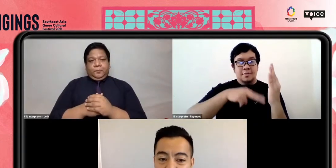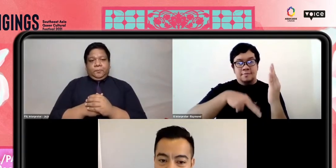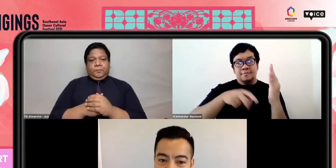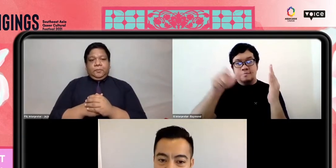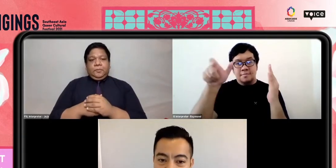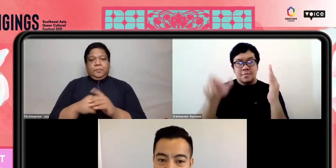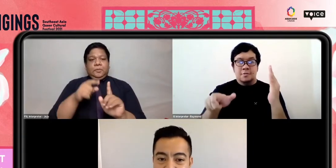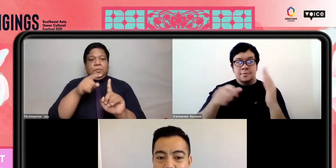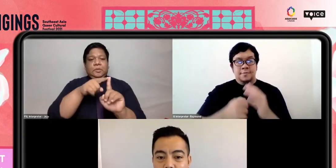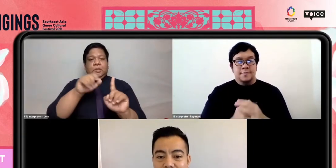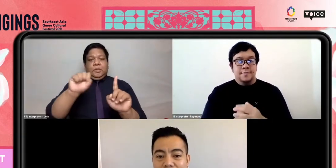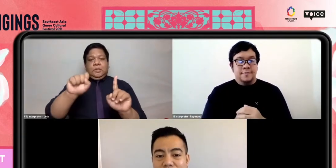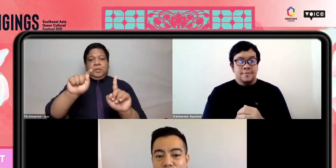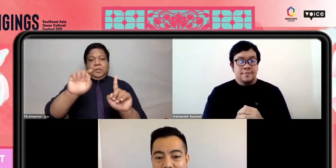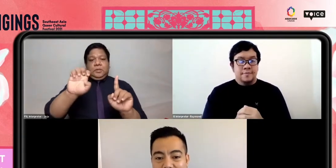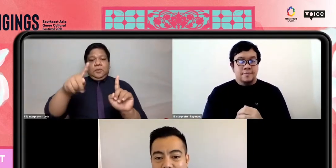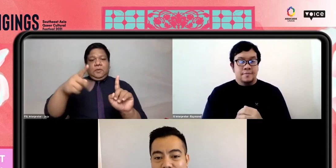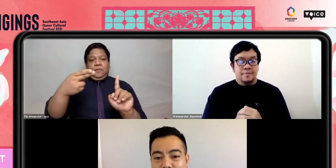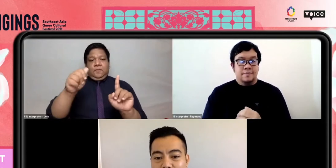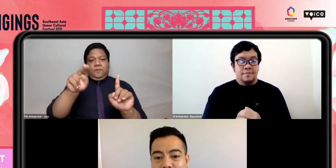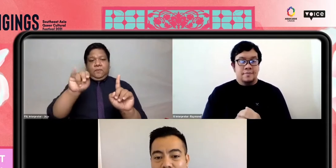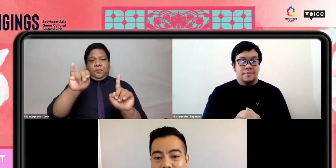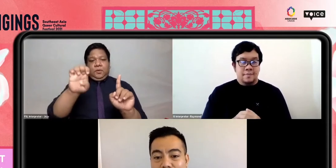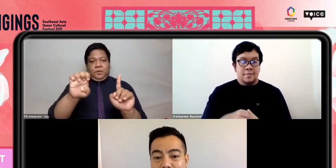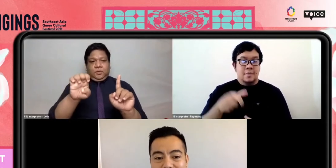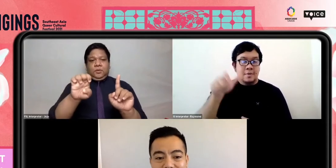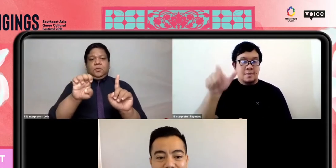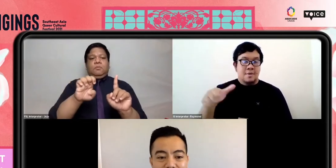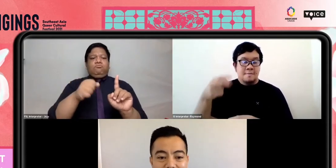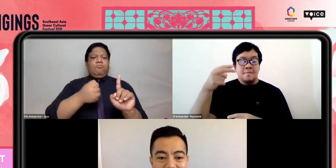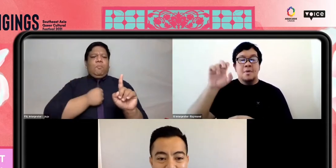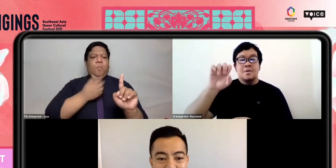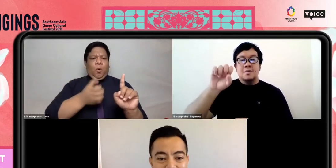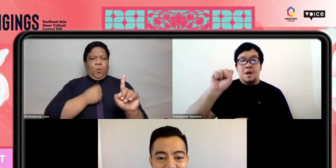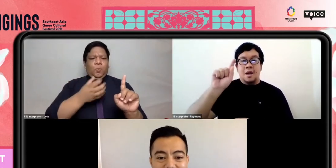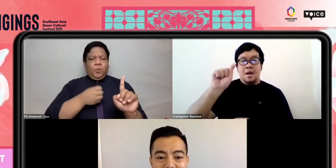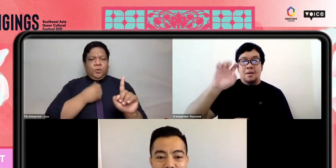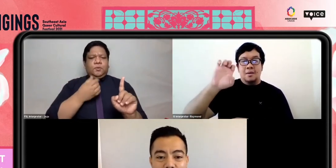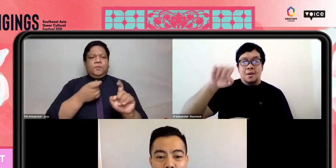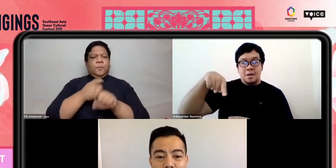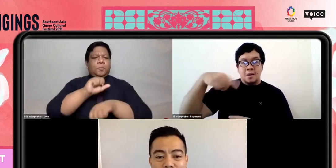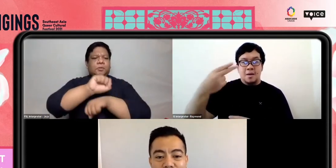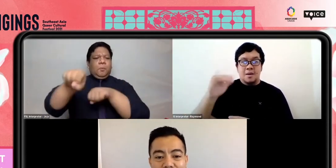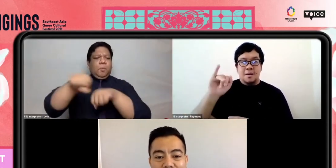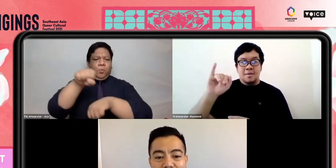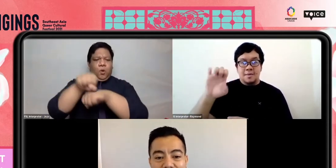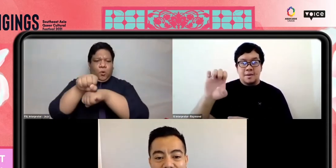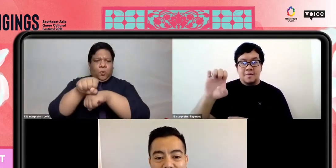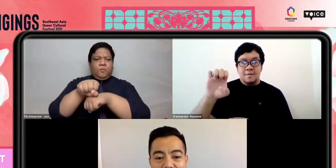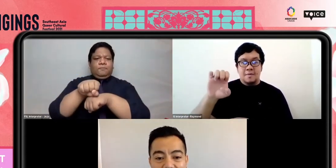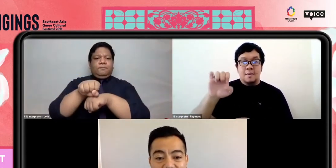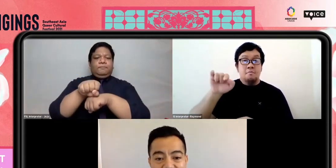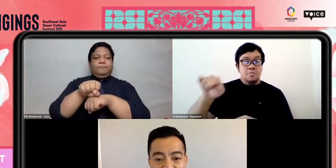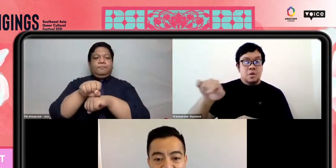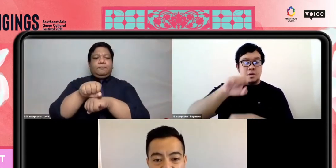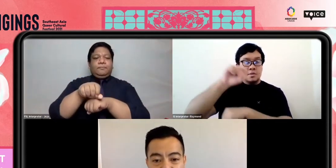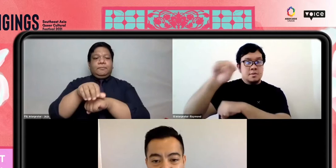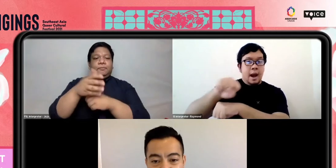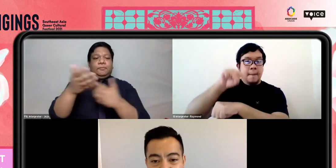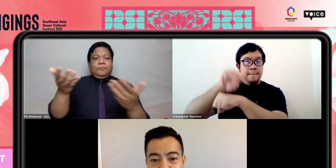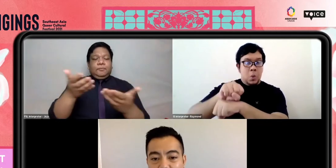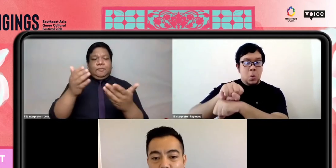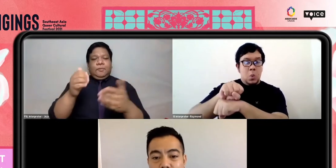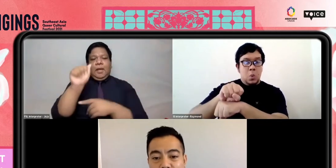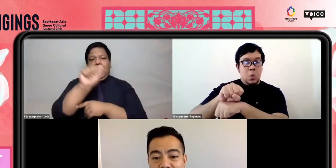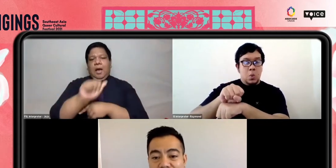Stephanie Dogfoot is a poet, drag performer, and comedian from Singapore, who can be found at Steph